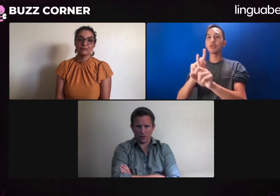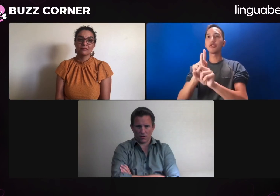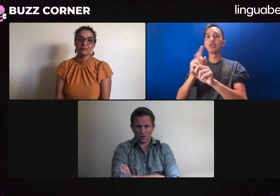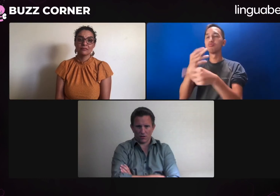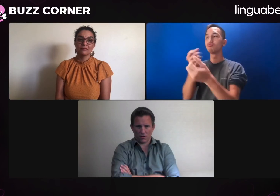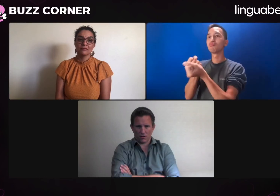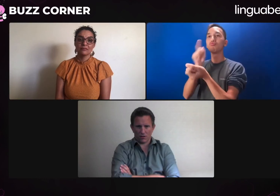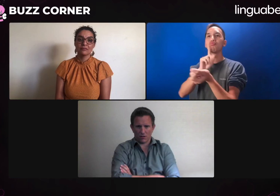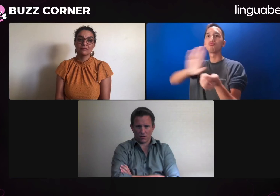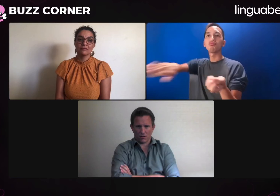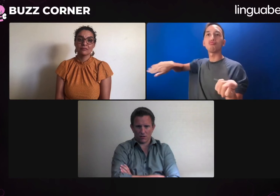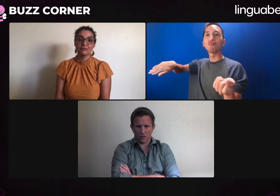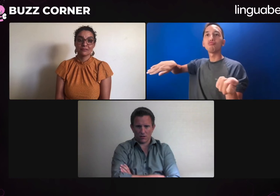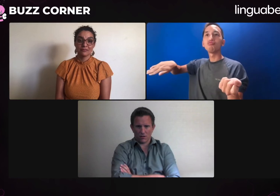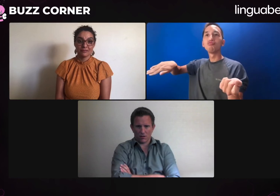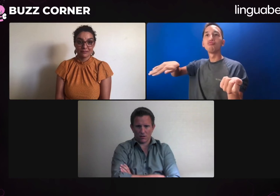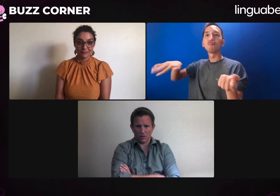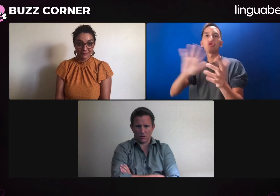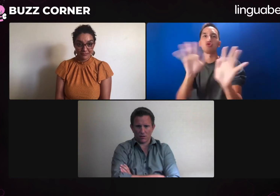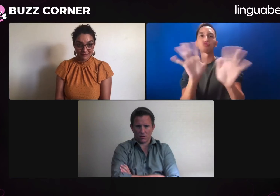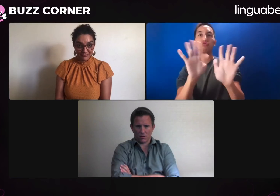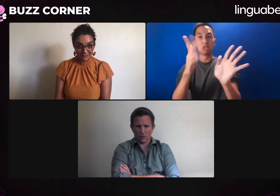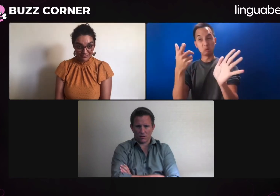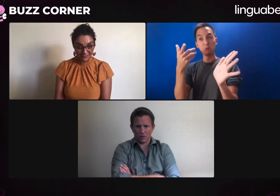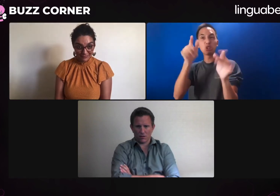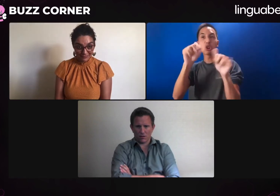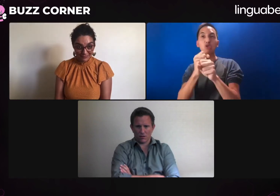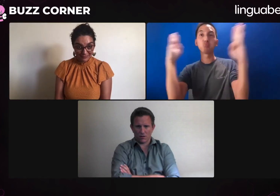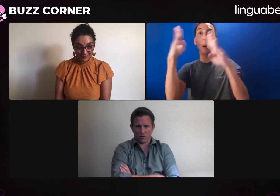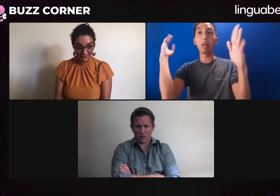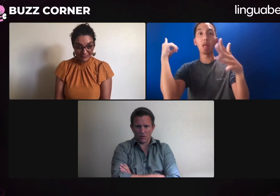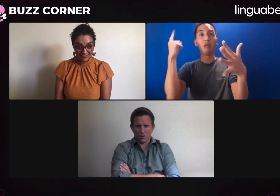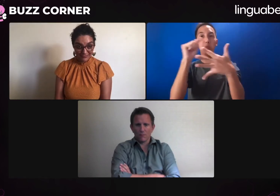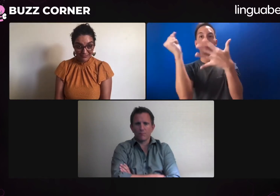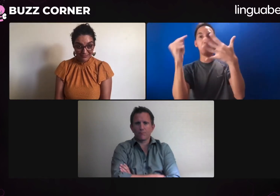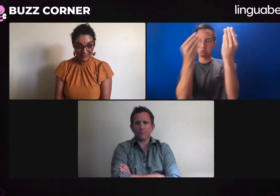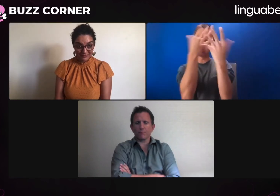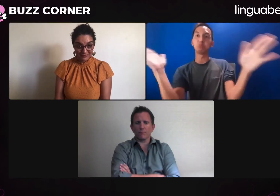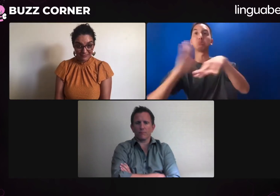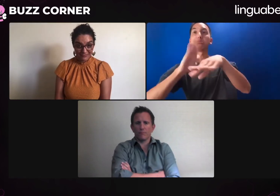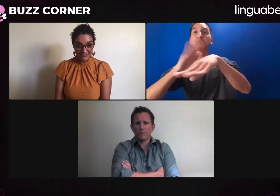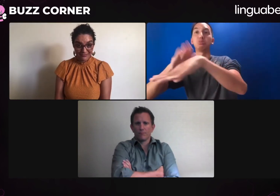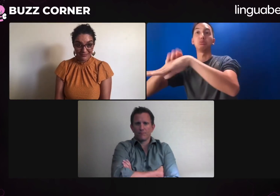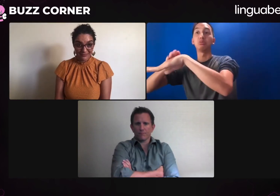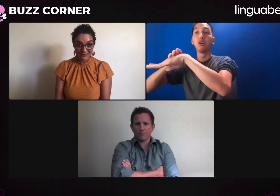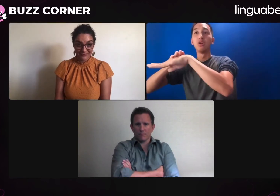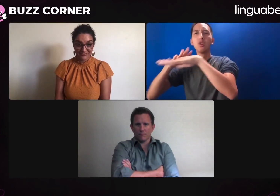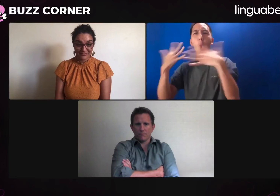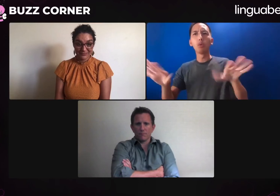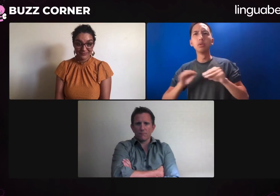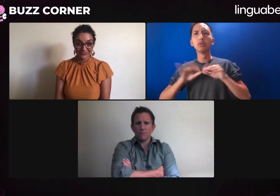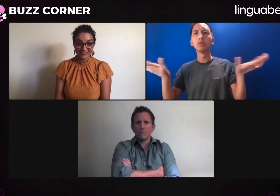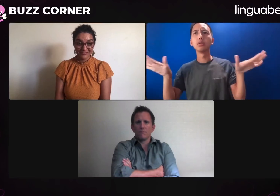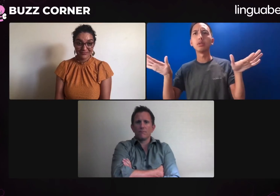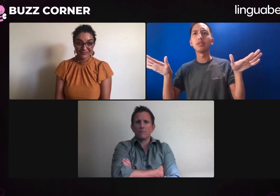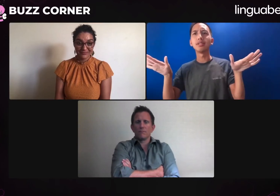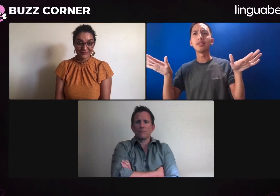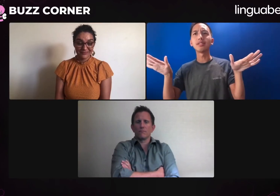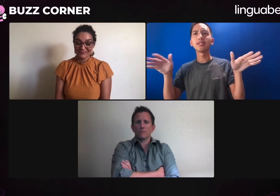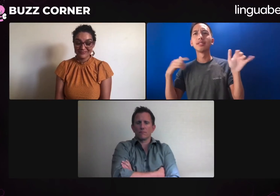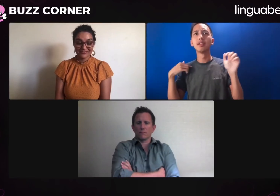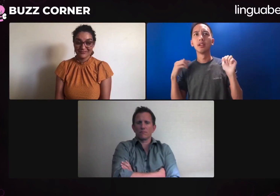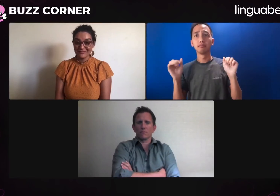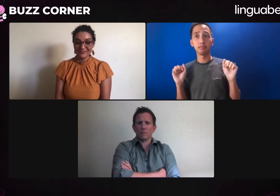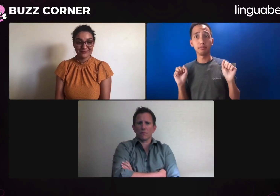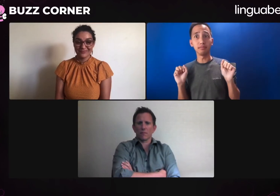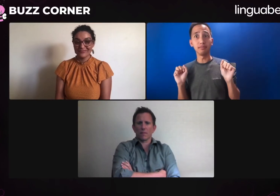not accept a deaf mentor. Do not let them come to your job because you could get in trouble and XYZ. Be aware.